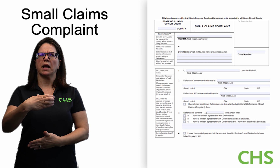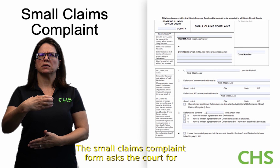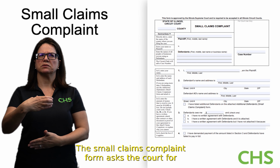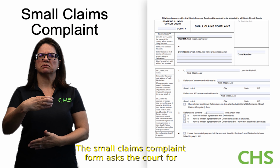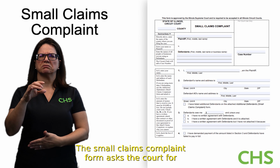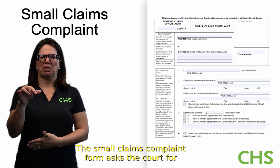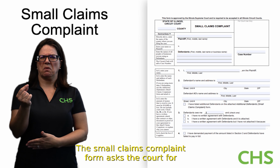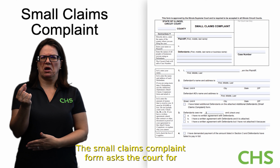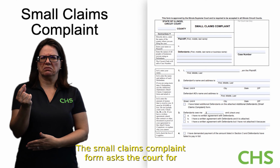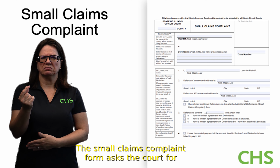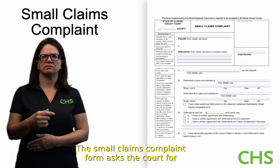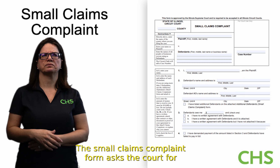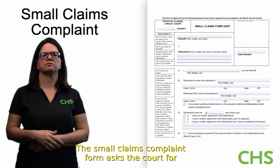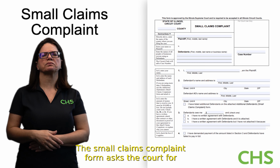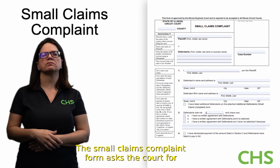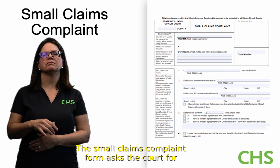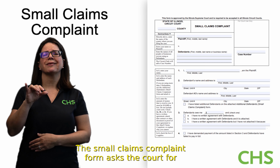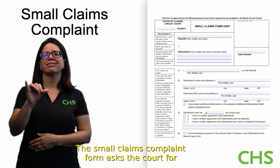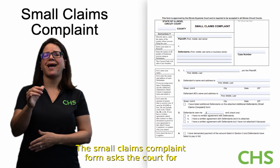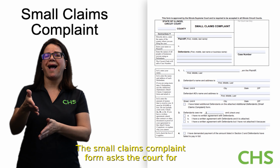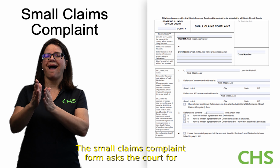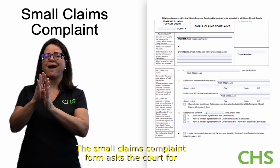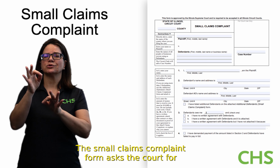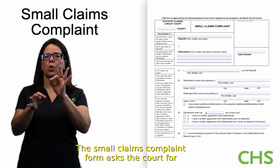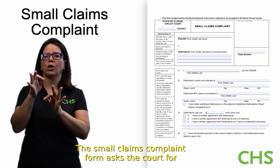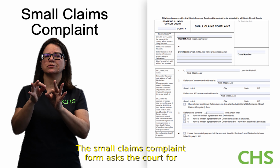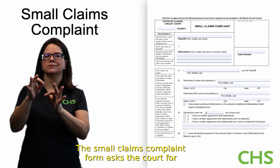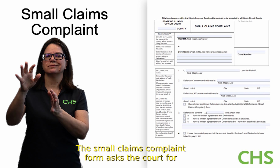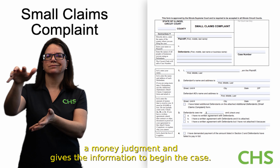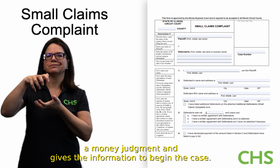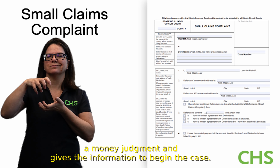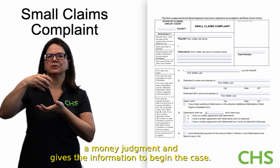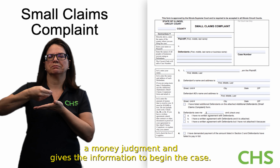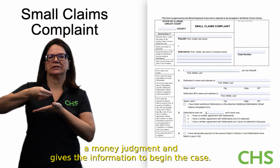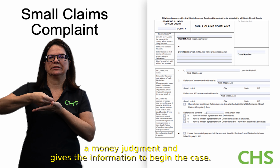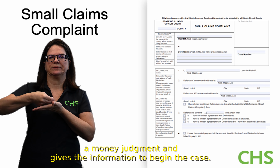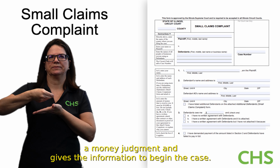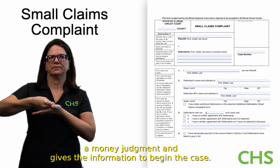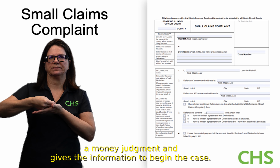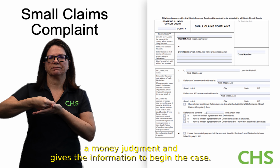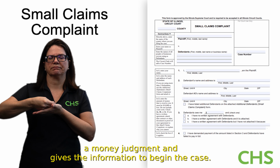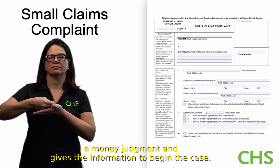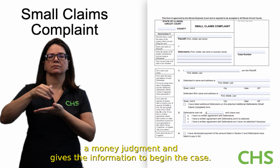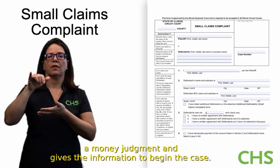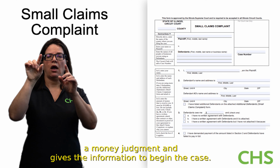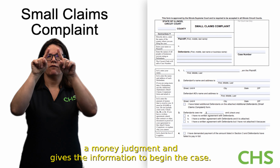The Small Claims Complaint form asks the court for a money judgment and gives the information to